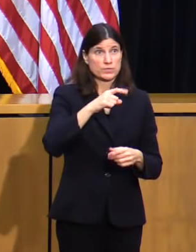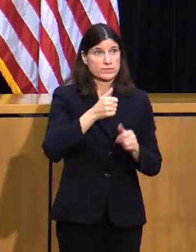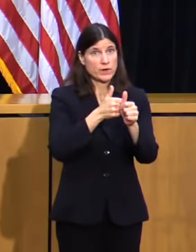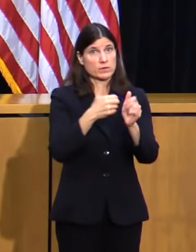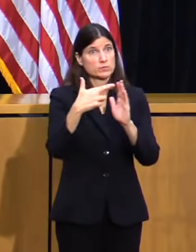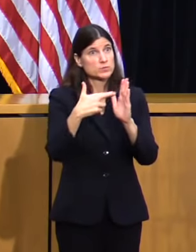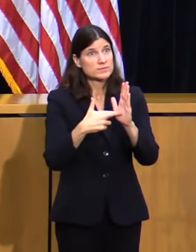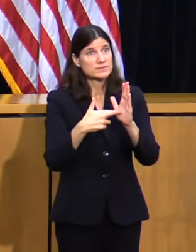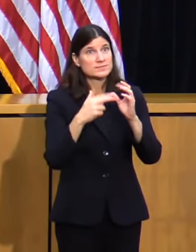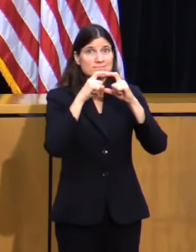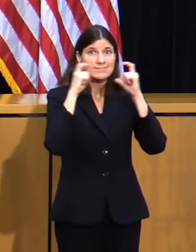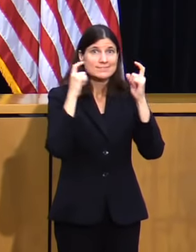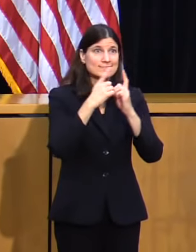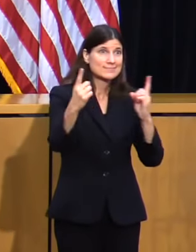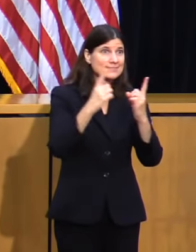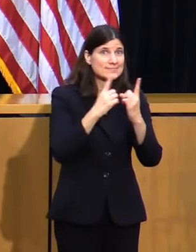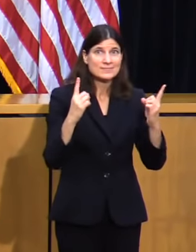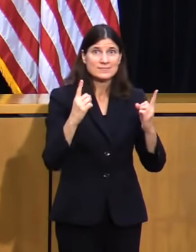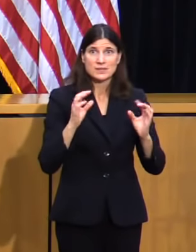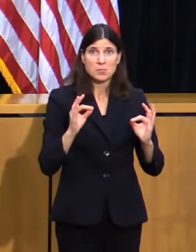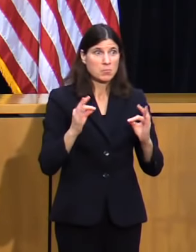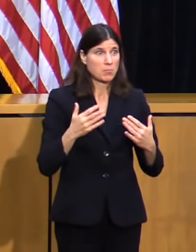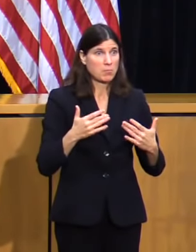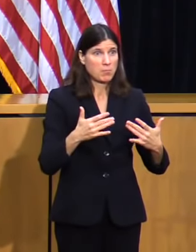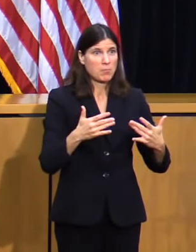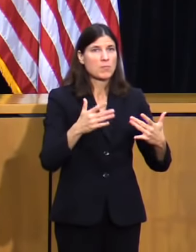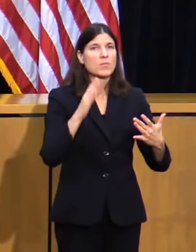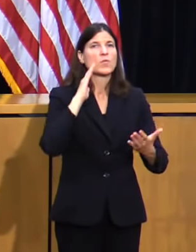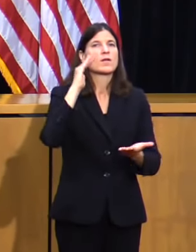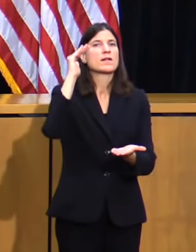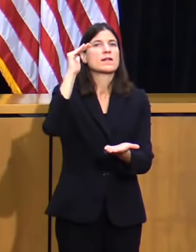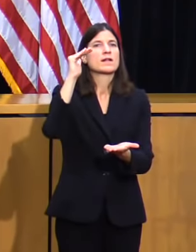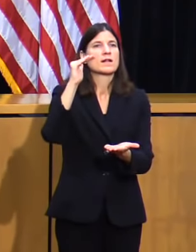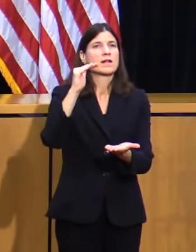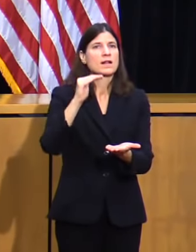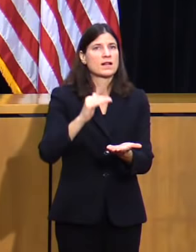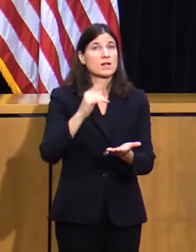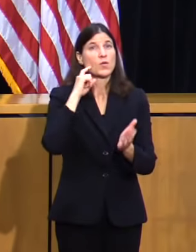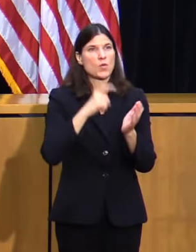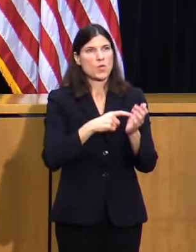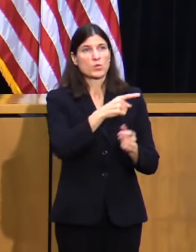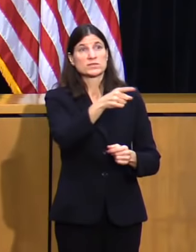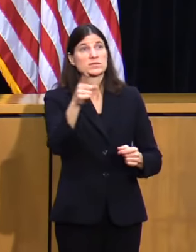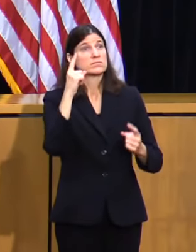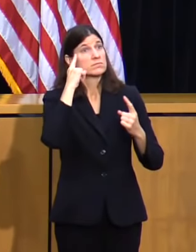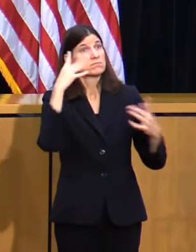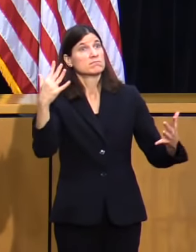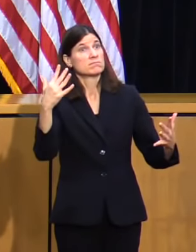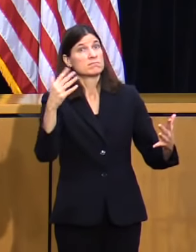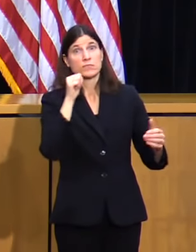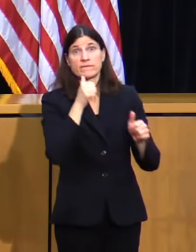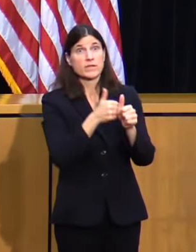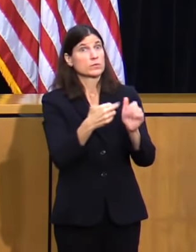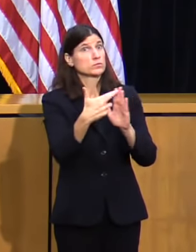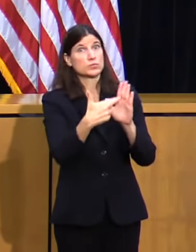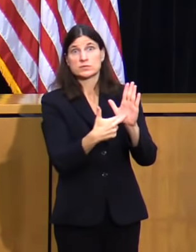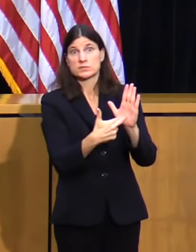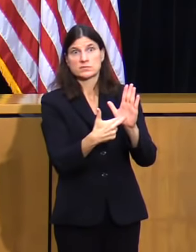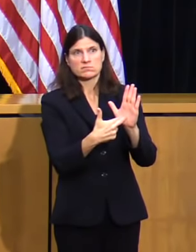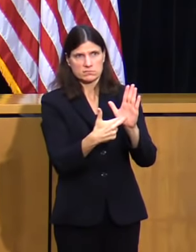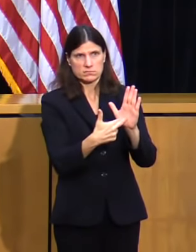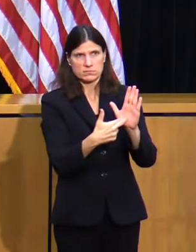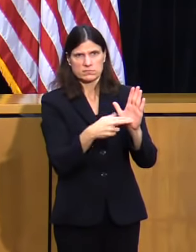disease, COVID-19. At our own medical center in Worcester, we are full. We are right now starting to